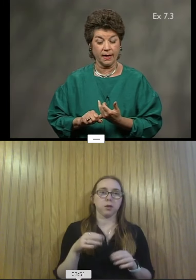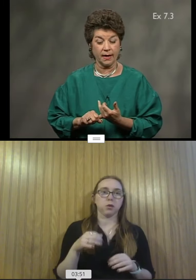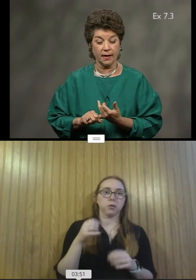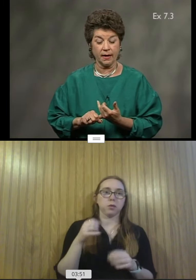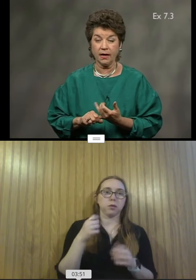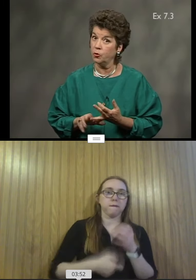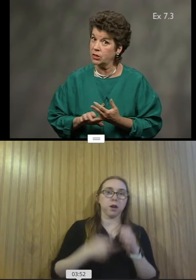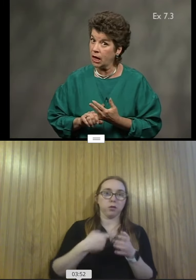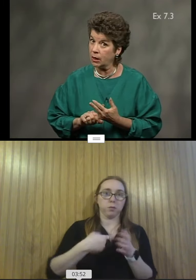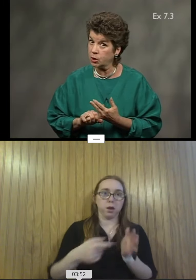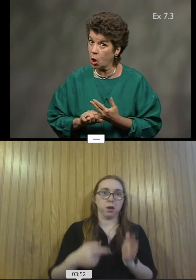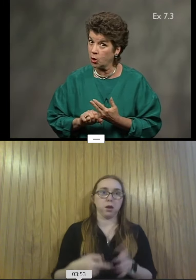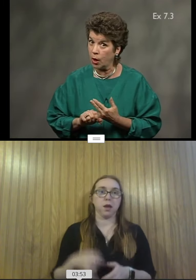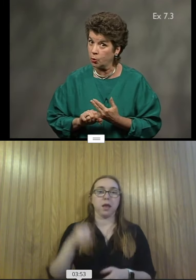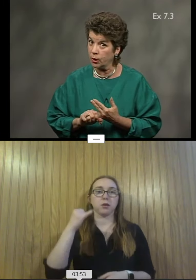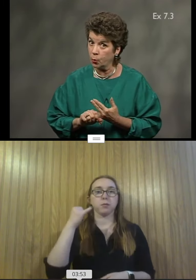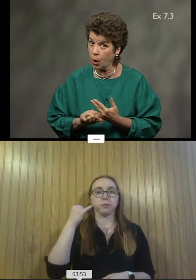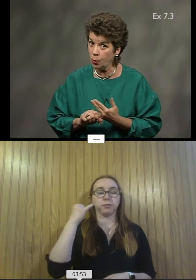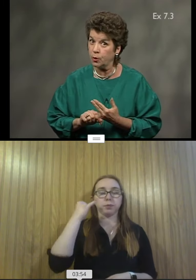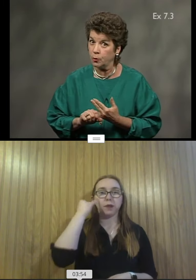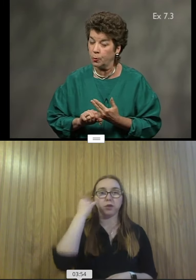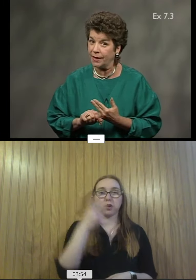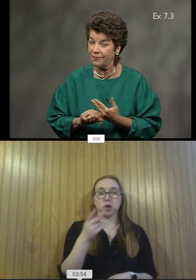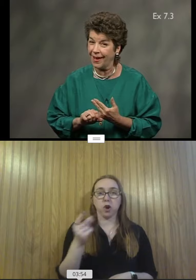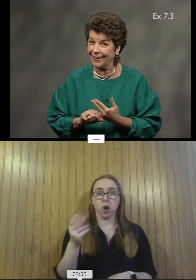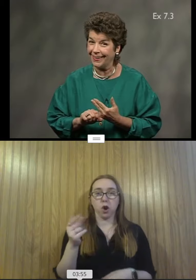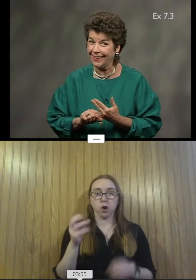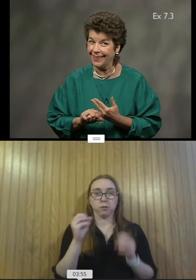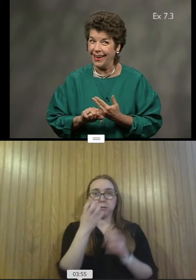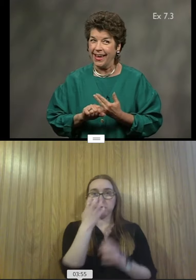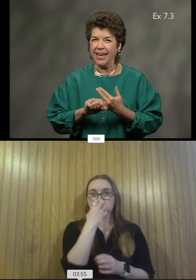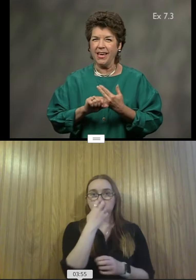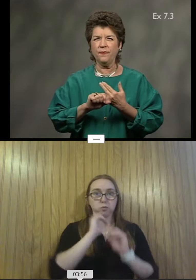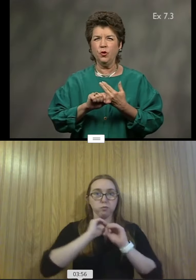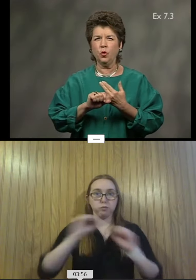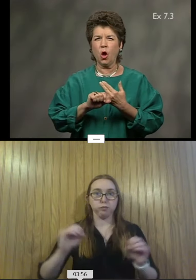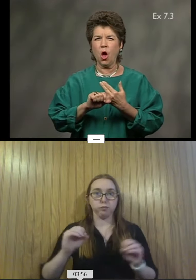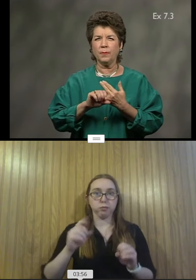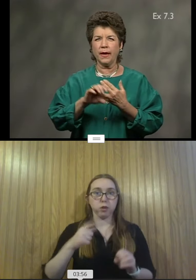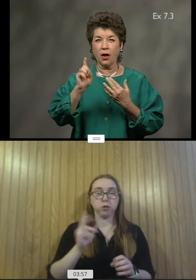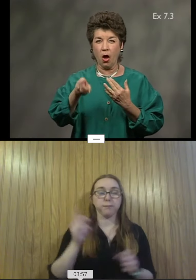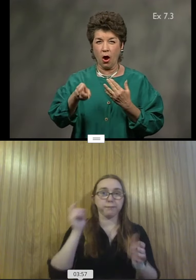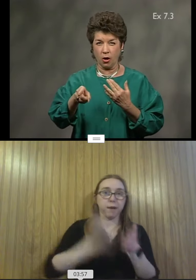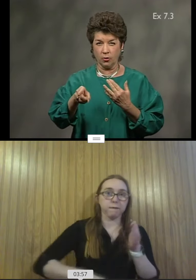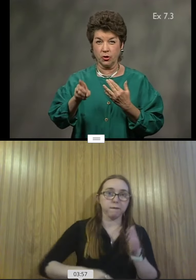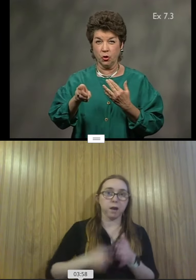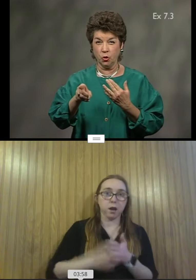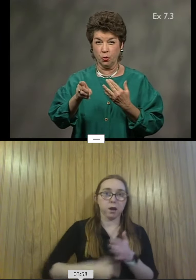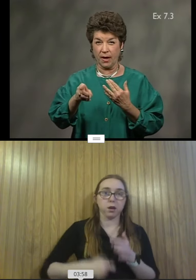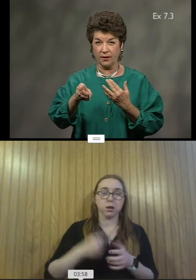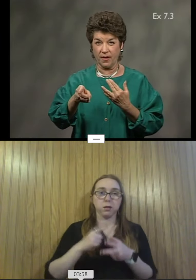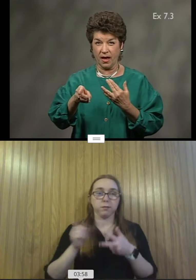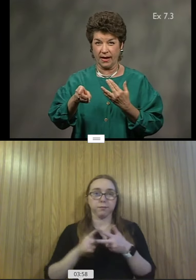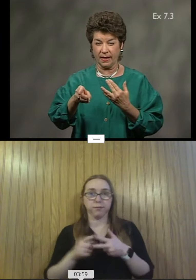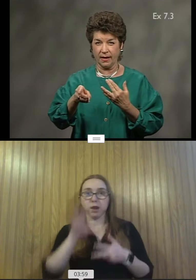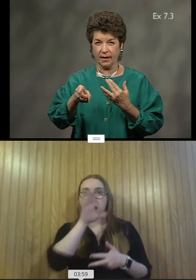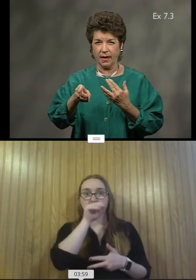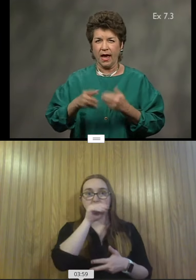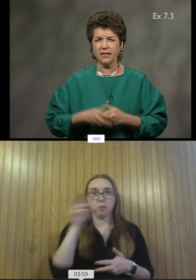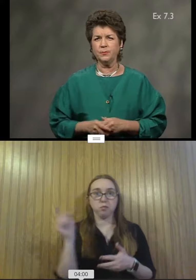fine. If your duck was caught wandering in the road, you paid a fine. If you were caught playing cards, you paid a